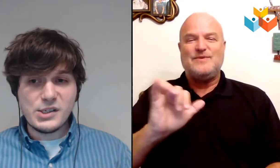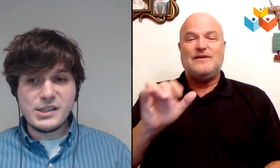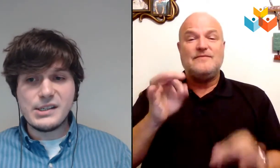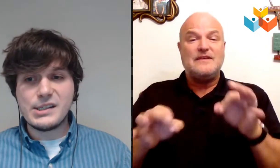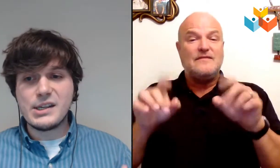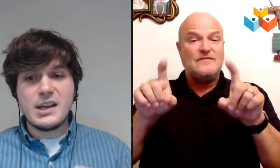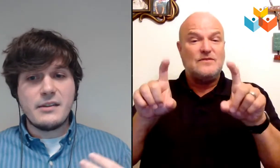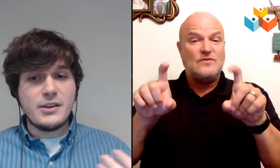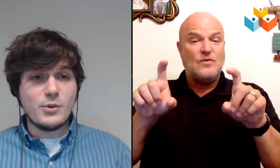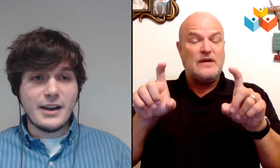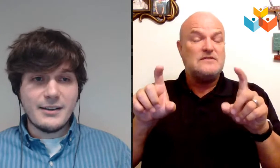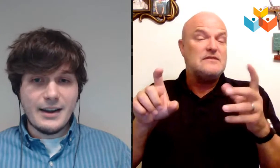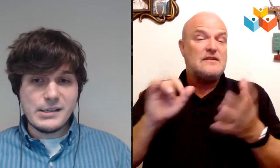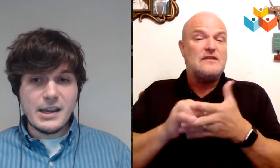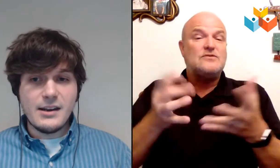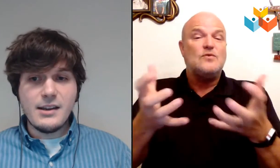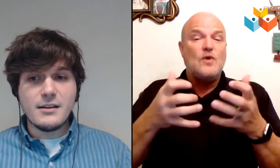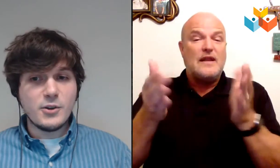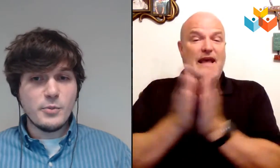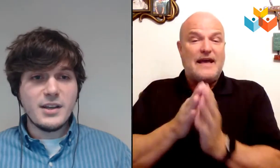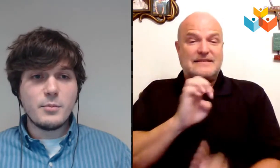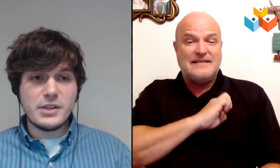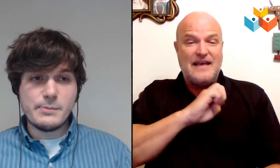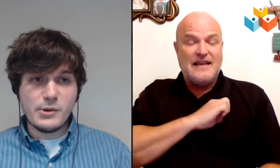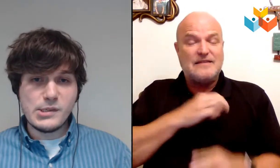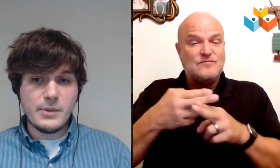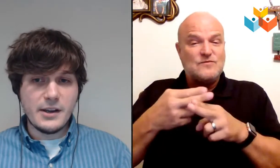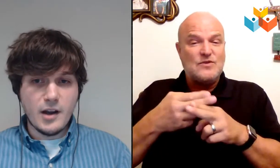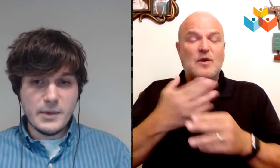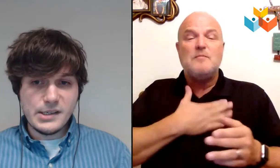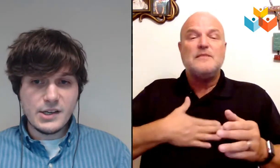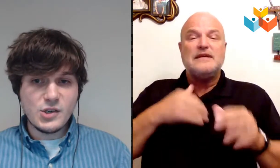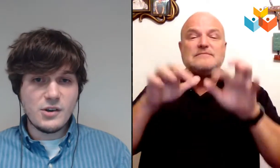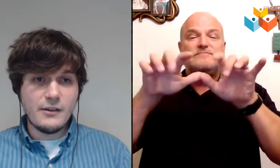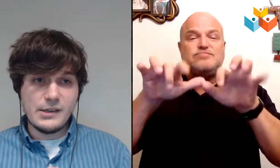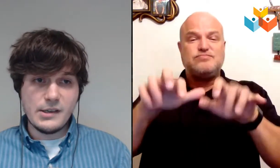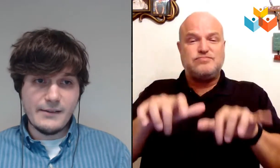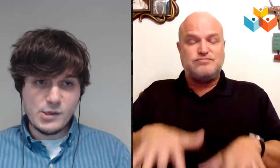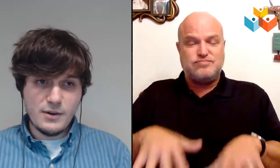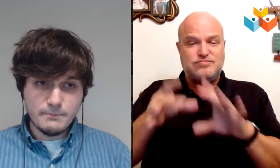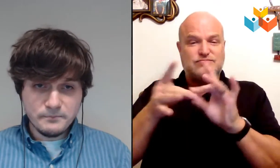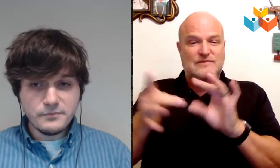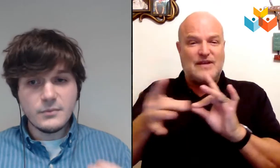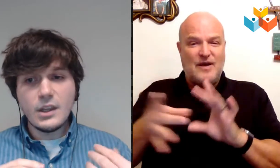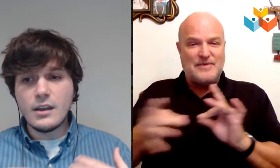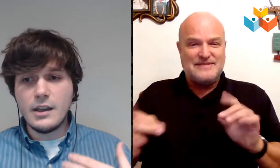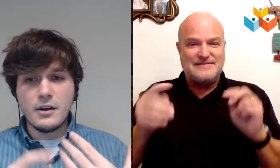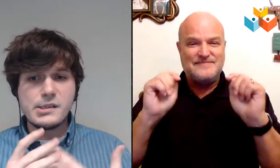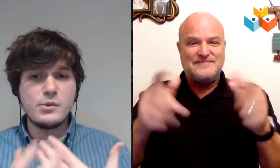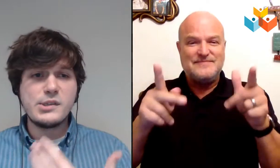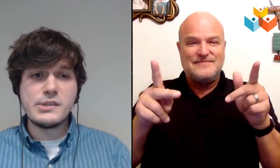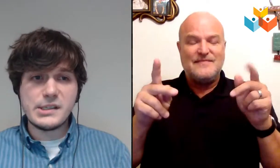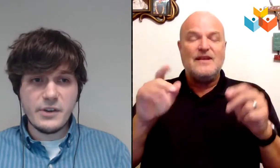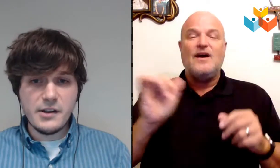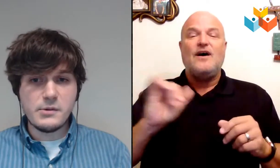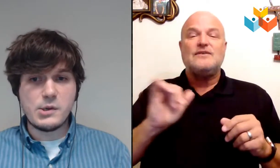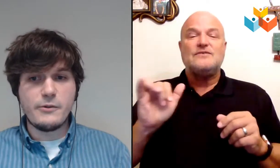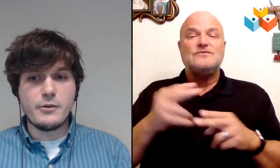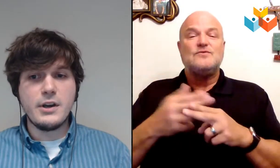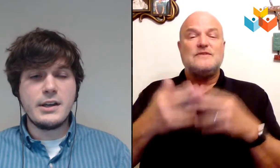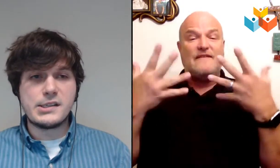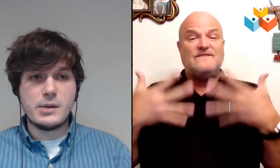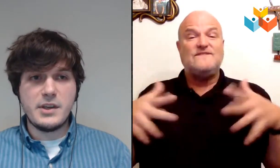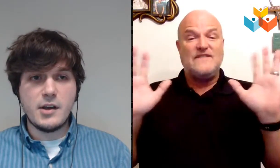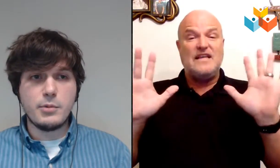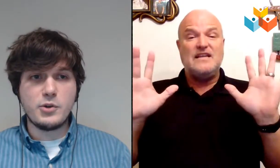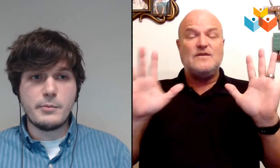any questions that you would like to ask Eddie in a little bit, please post them in the comment section of this live stream. And also, as soon as this video is